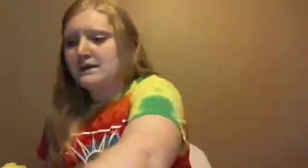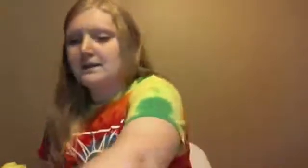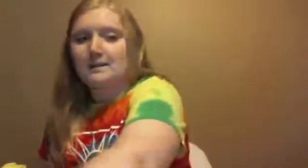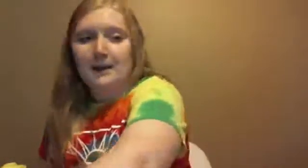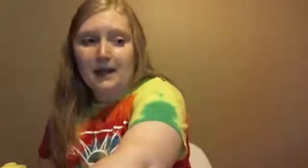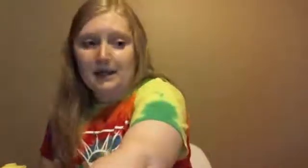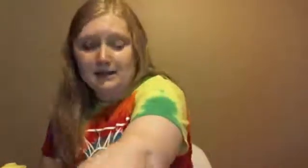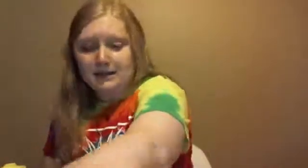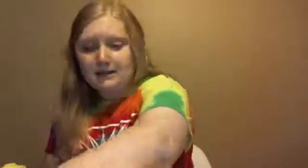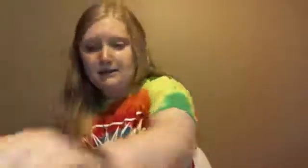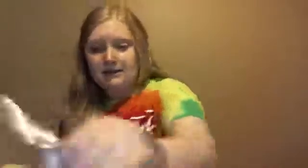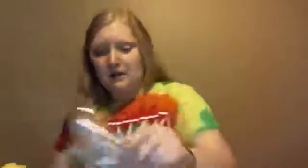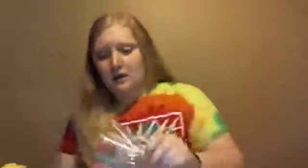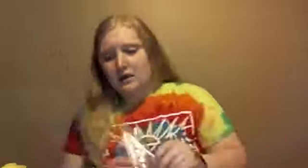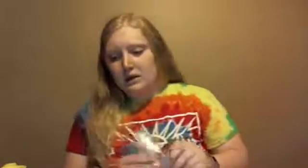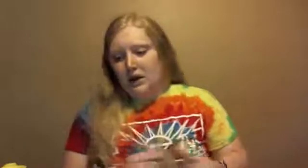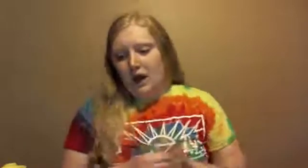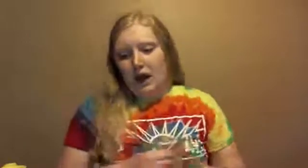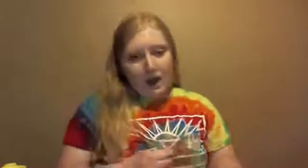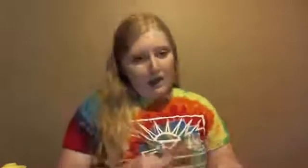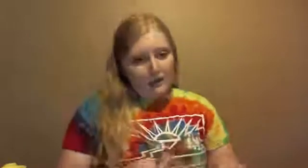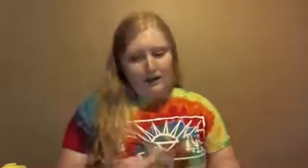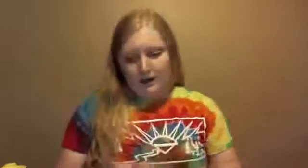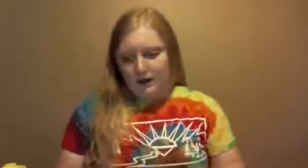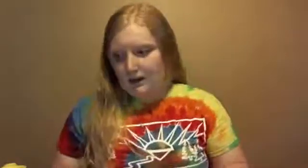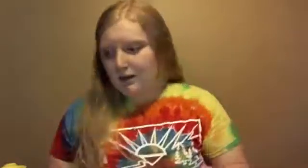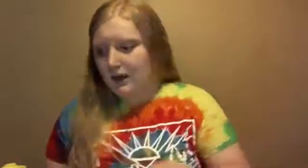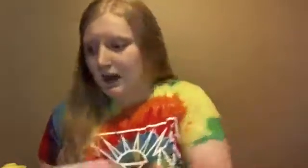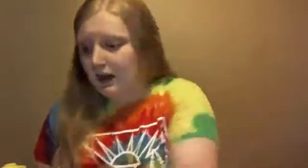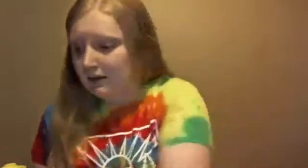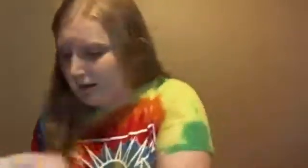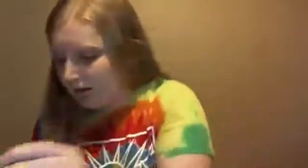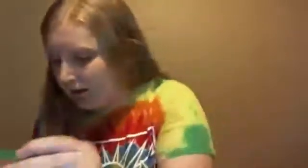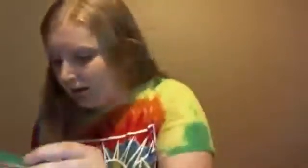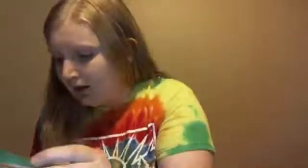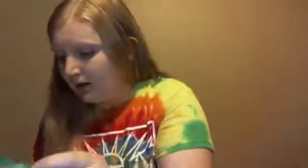some paint. Now I'm thinking that the